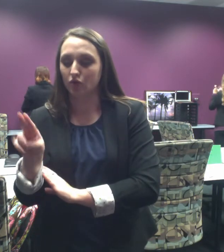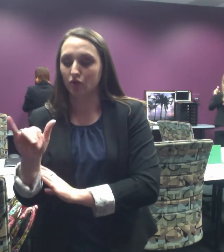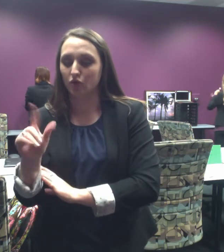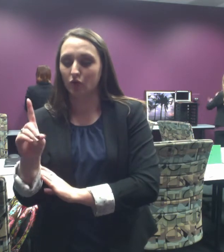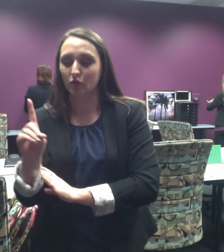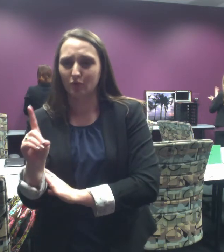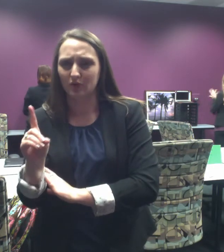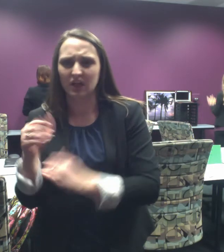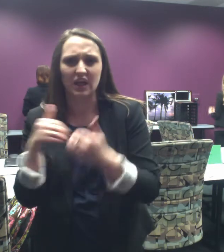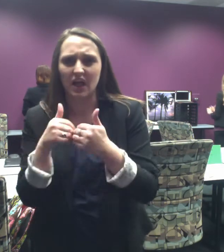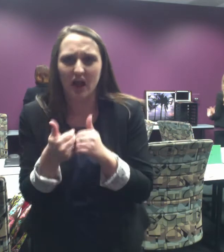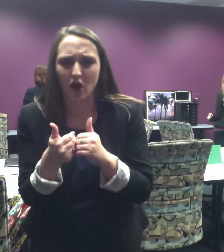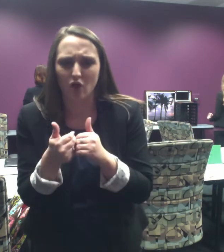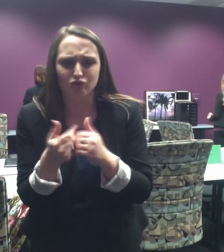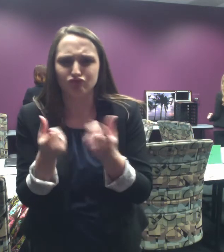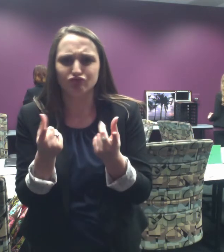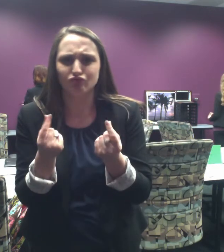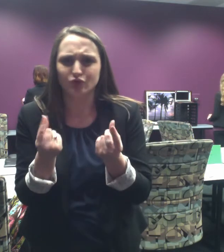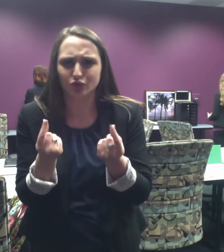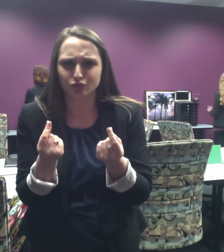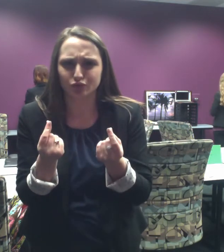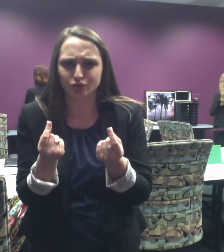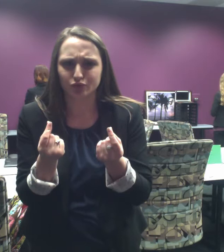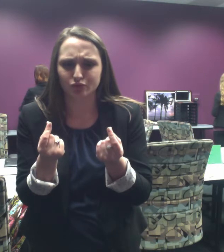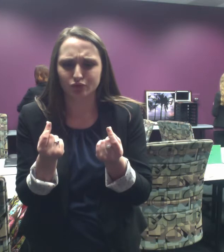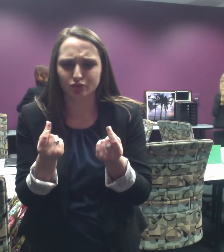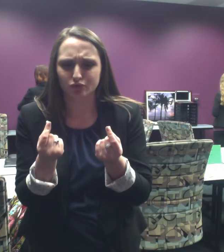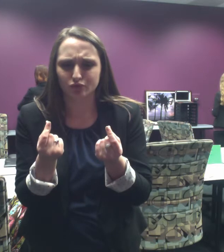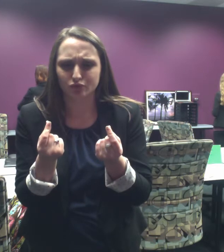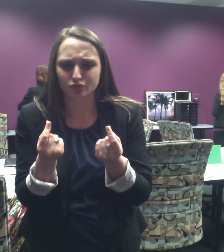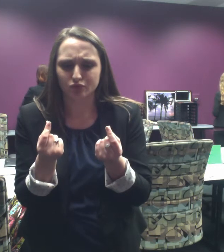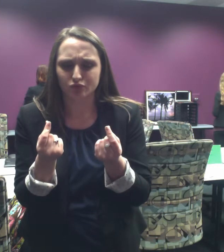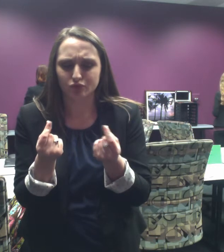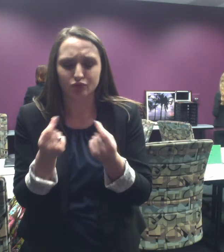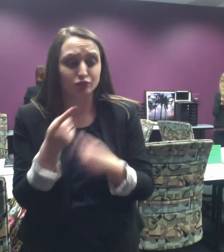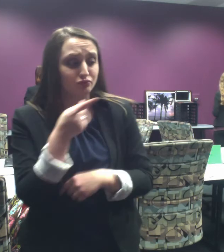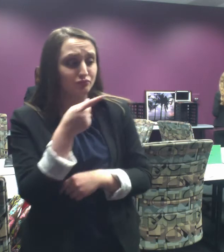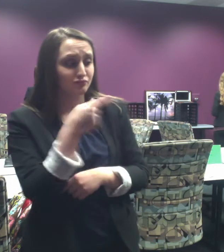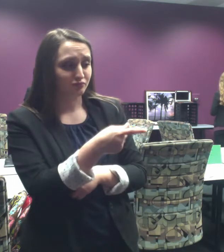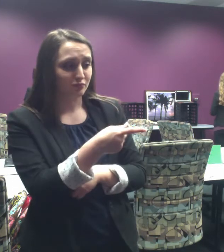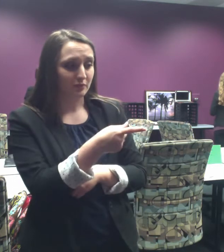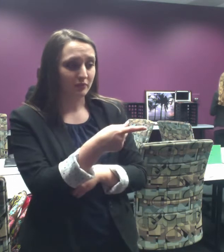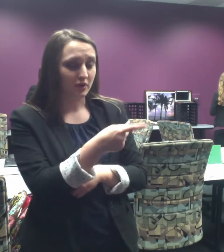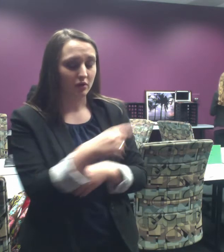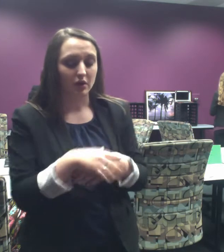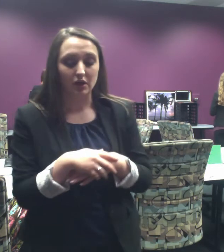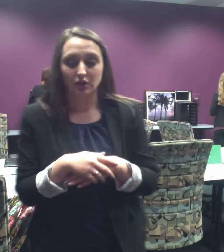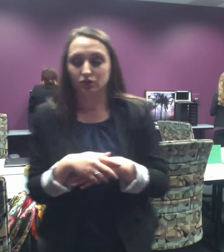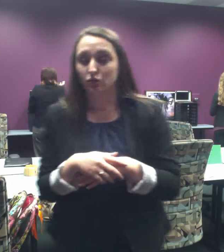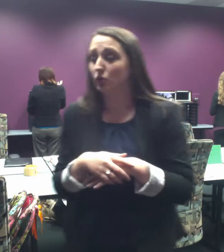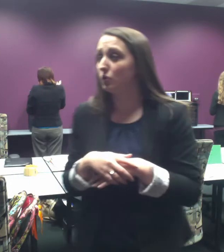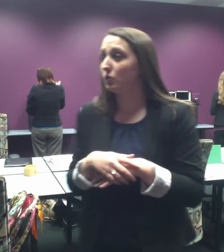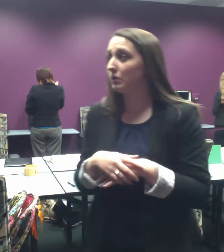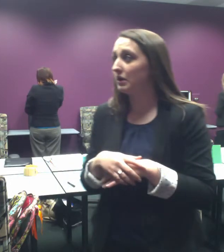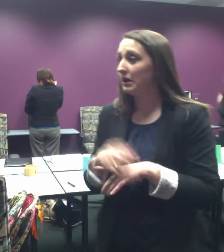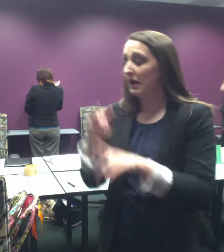Curtis? You have to take the heat out of it to make it go from a gas form to a liquid form. Okay, what's another way